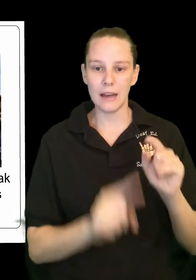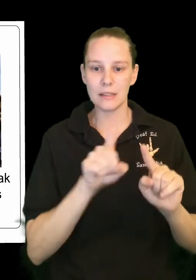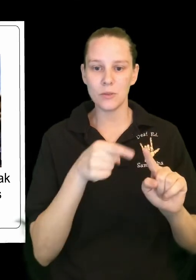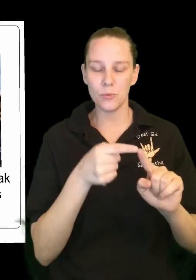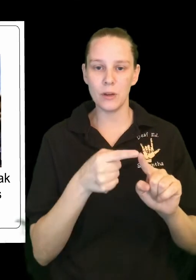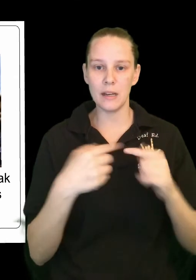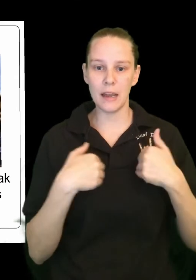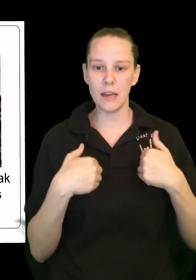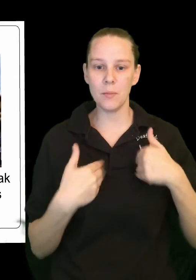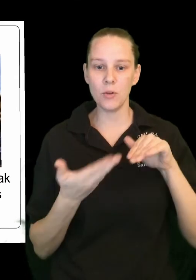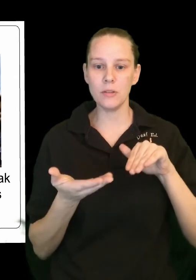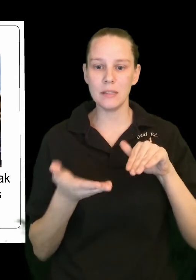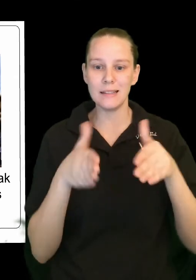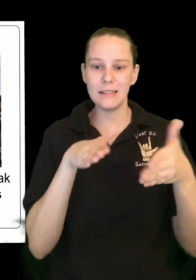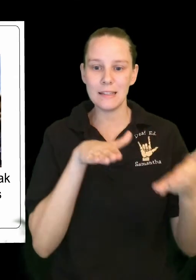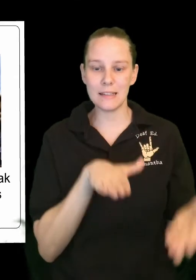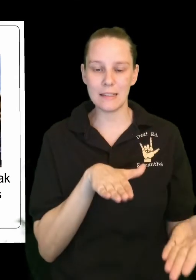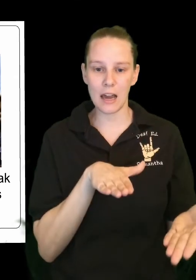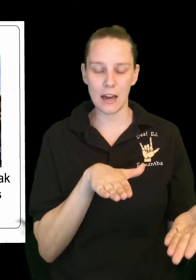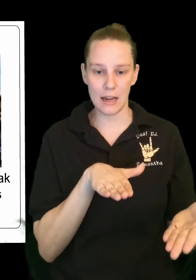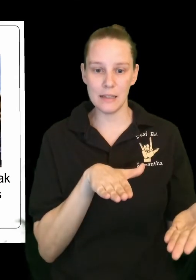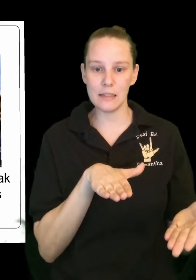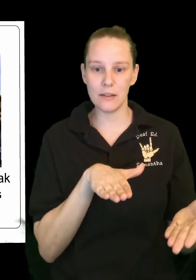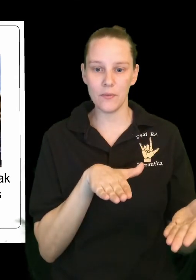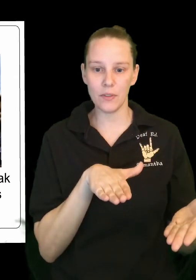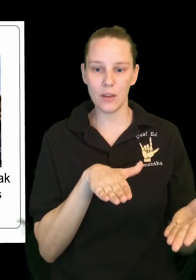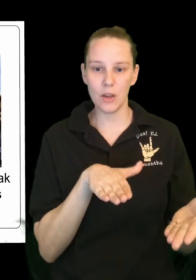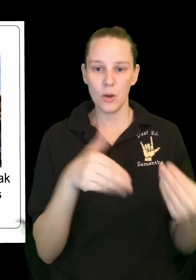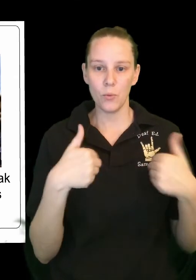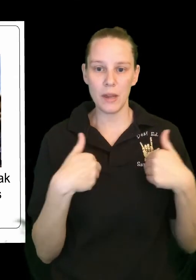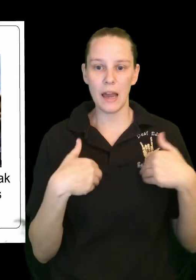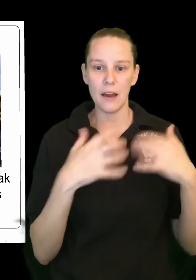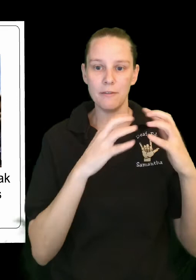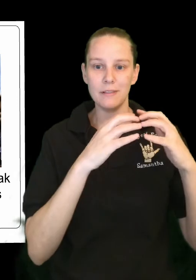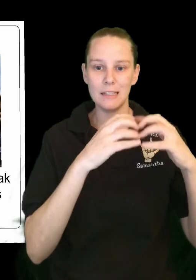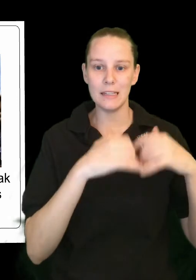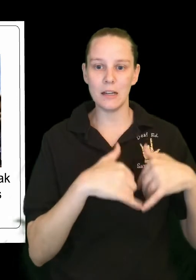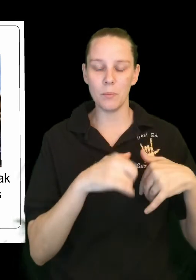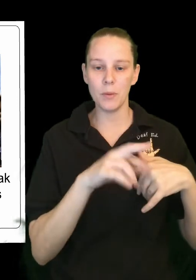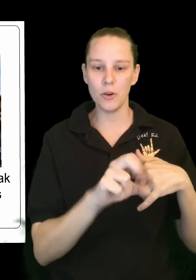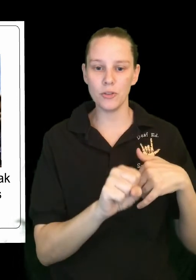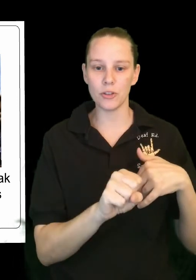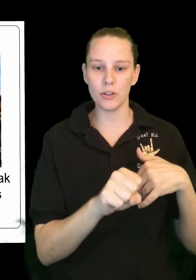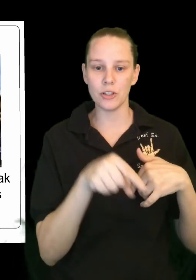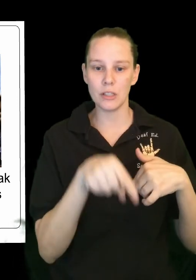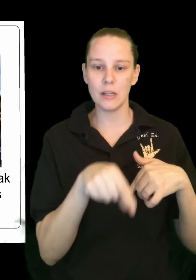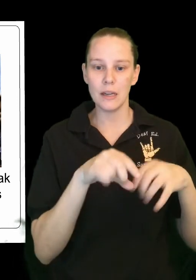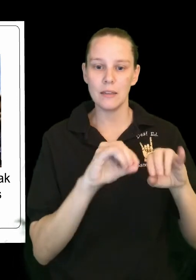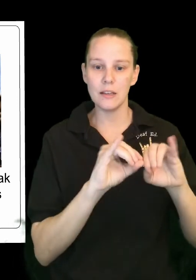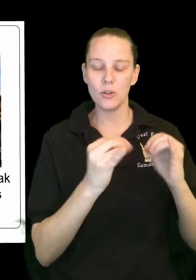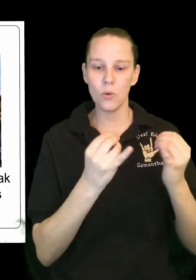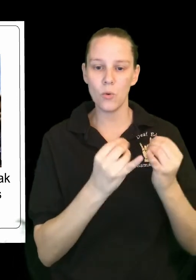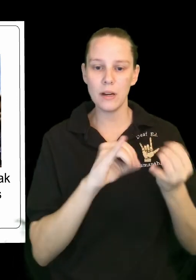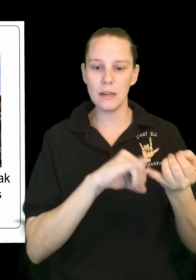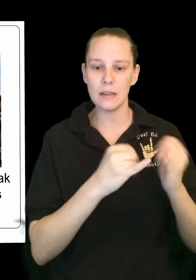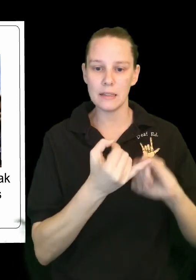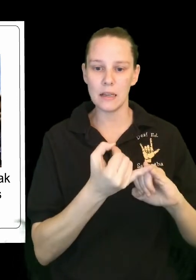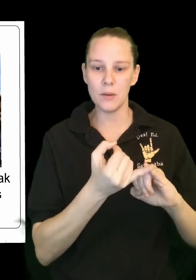Last, when an animal dies, we have decomposers. These are organisms